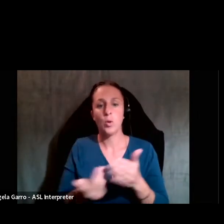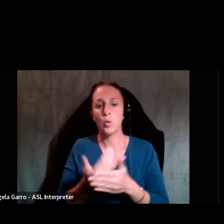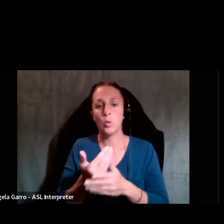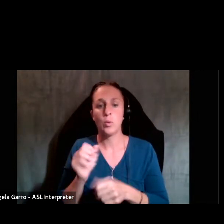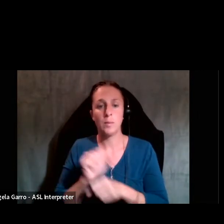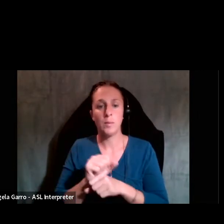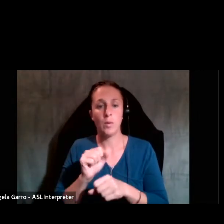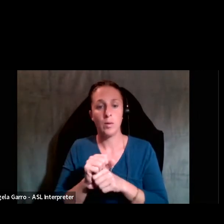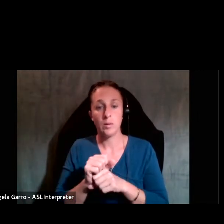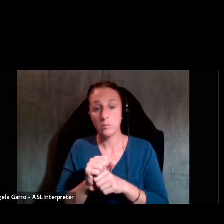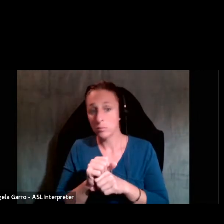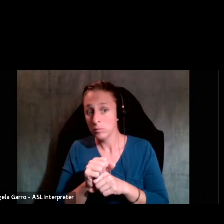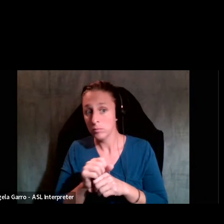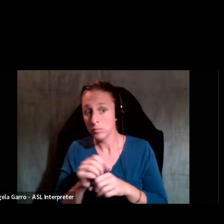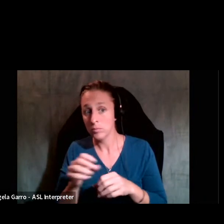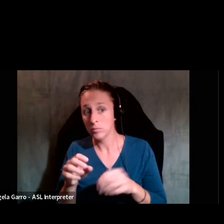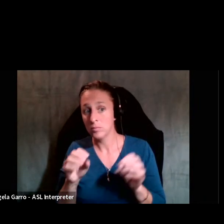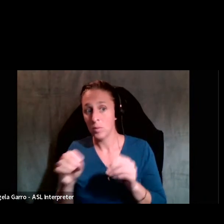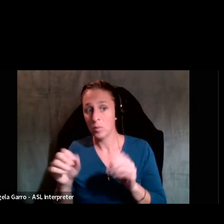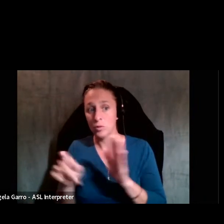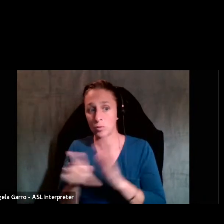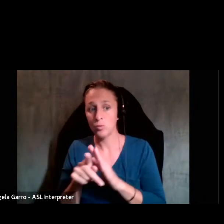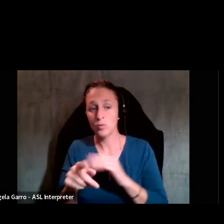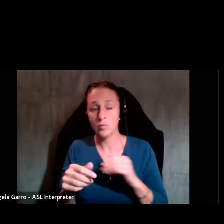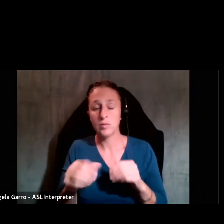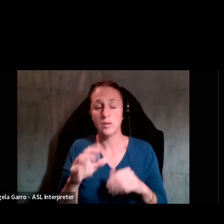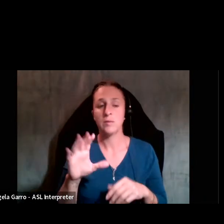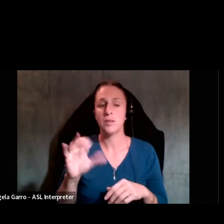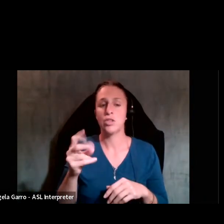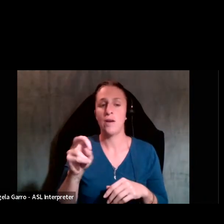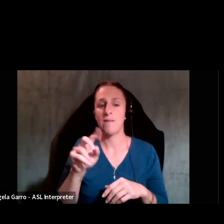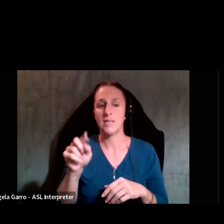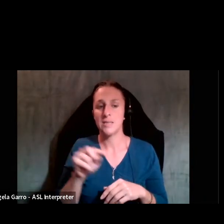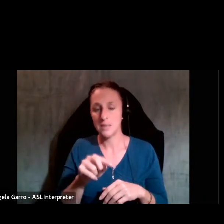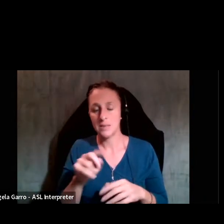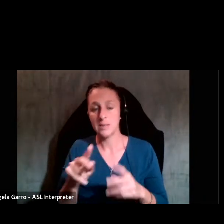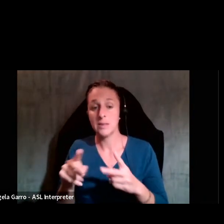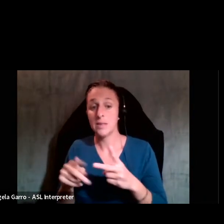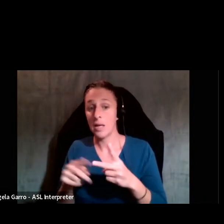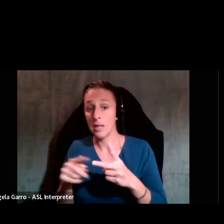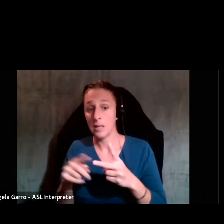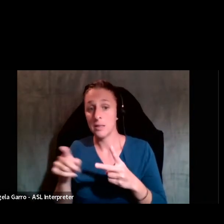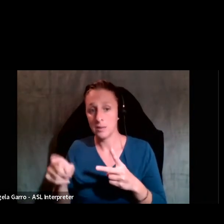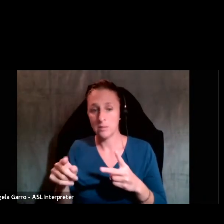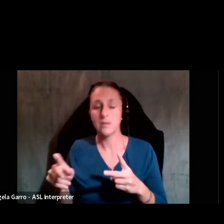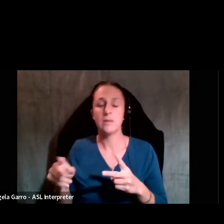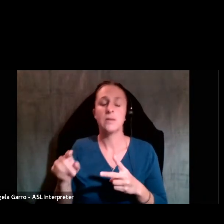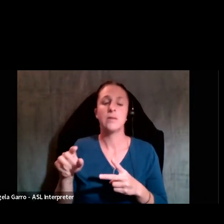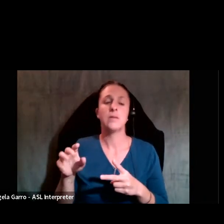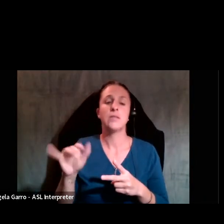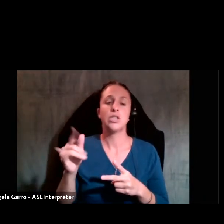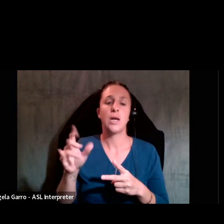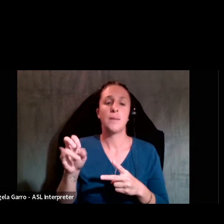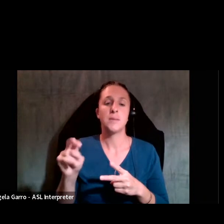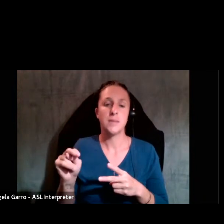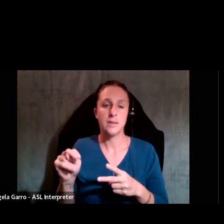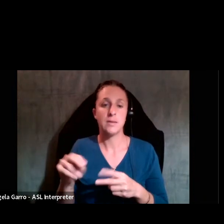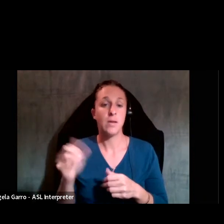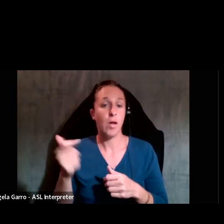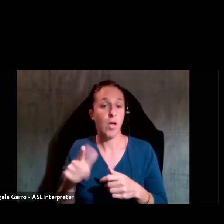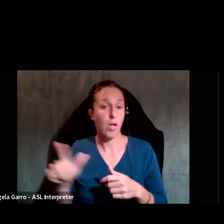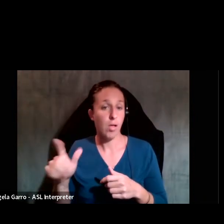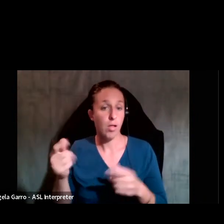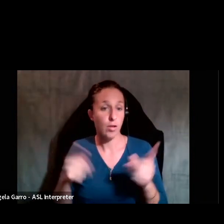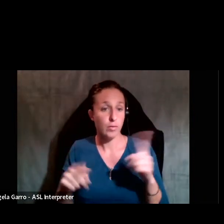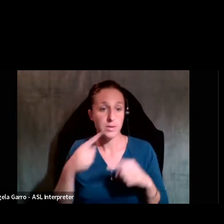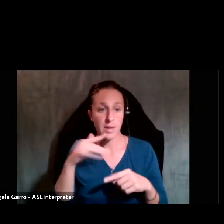Entertaining a I motion. make a motion to approve. Motion to approve by trustee Chavez. Is there a second? Second. Second by trustee Jacobson. All those in favor, please say